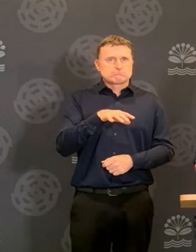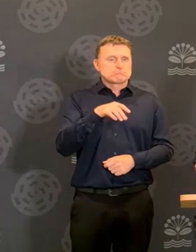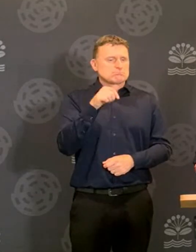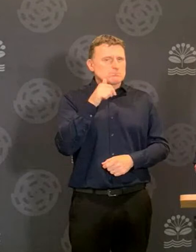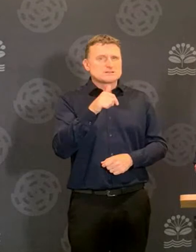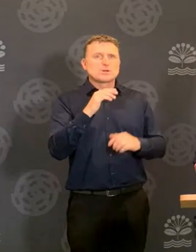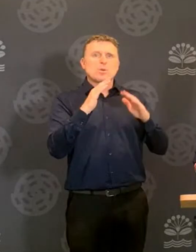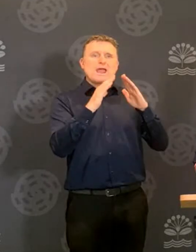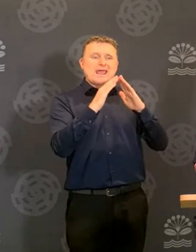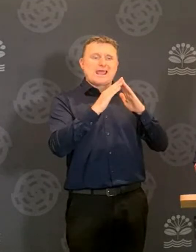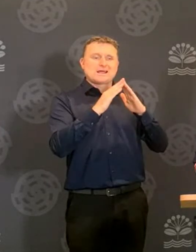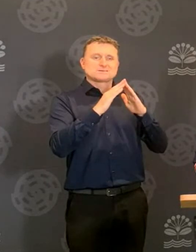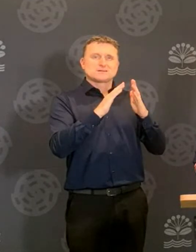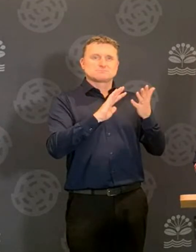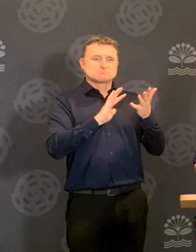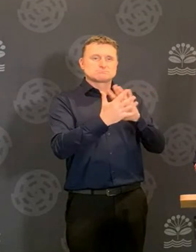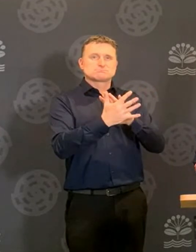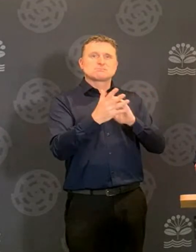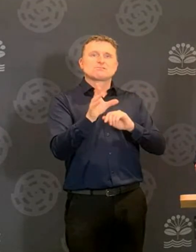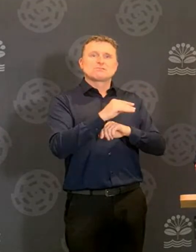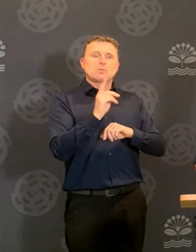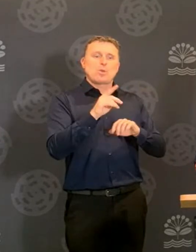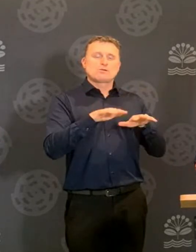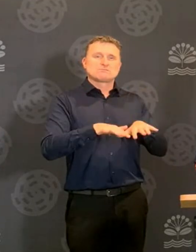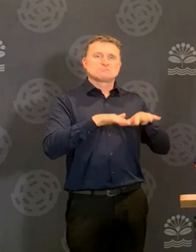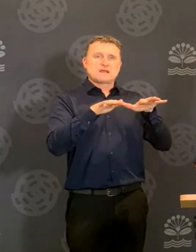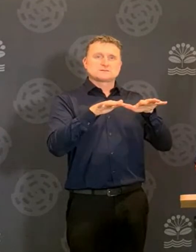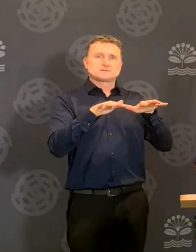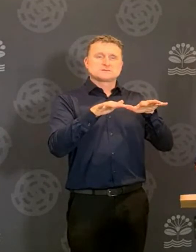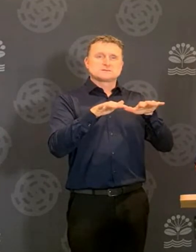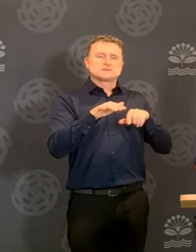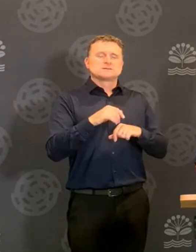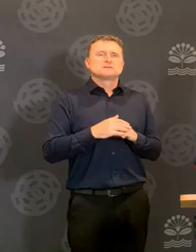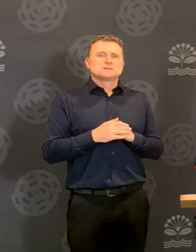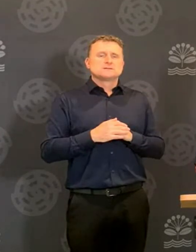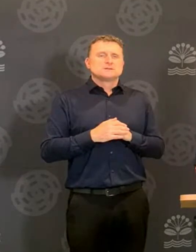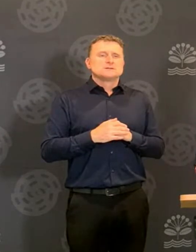those flood affected properties. So I mentioned the